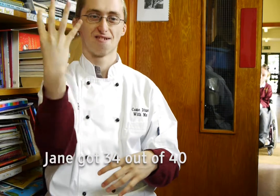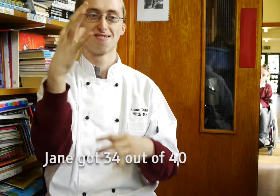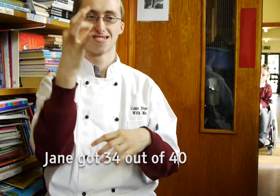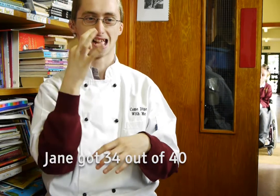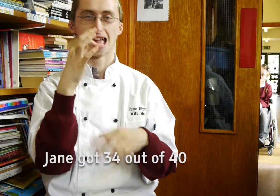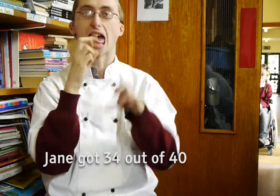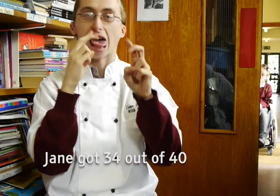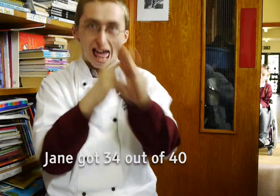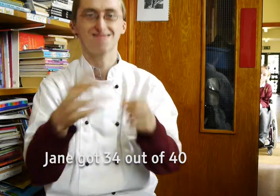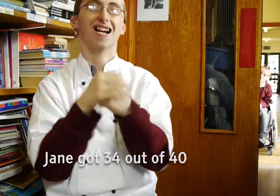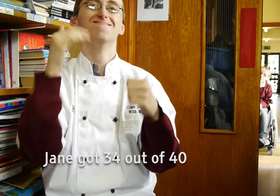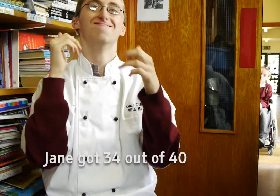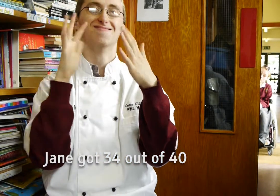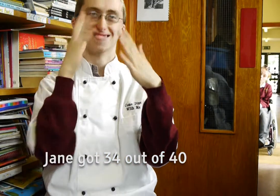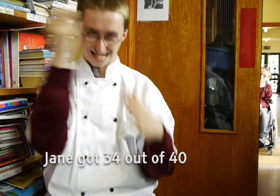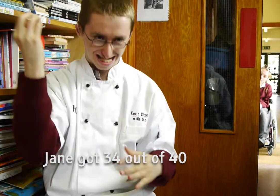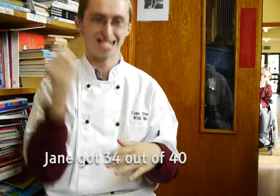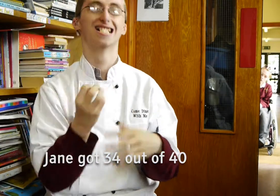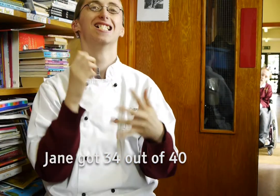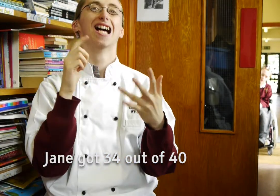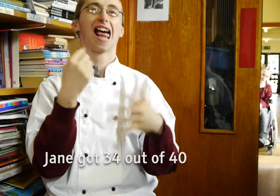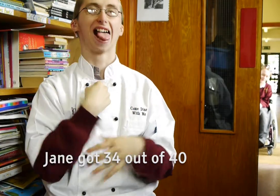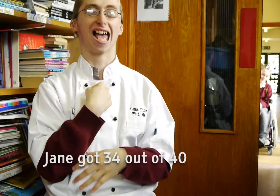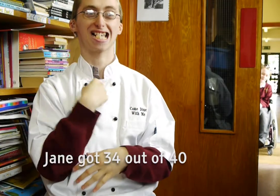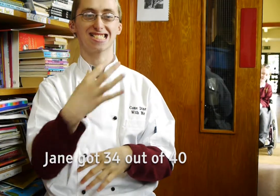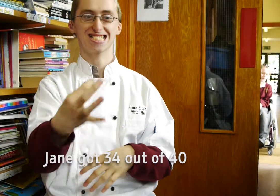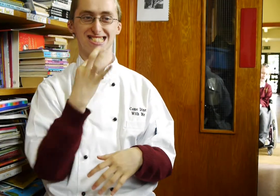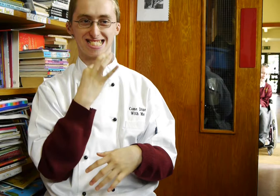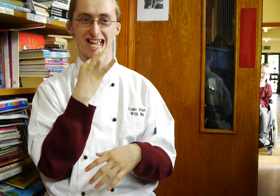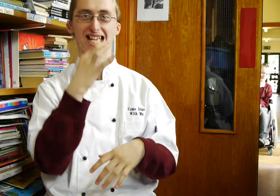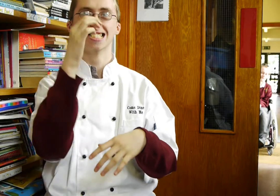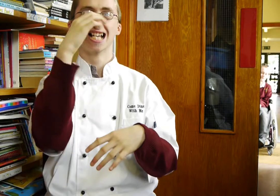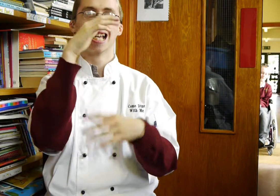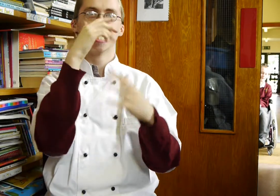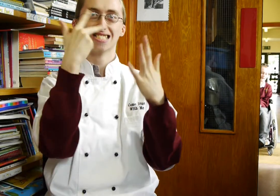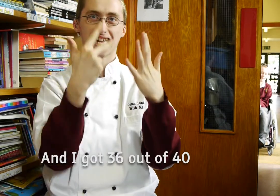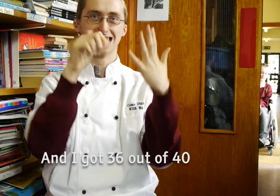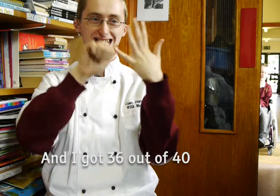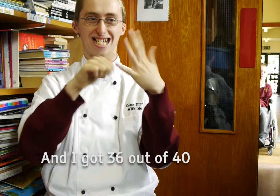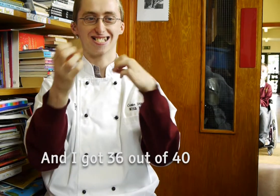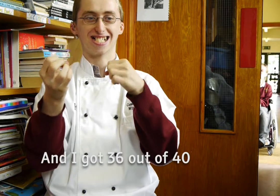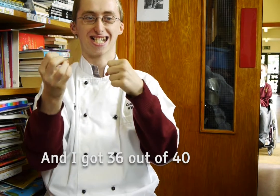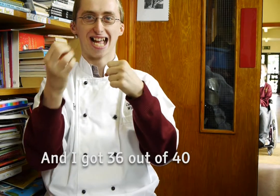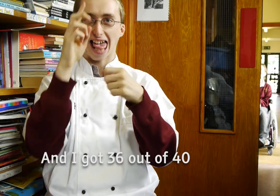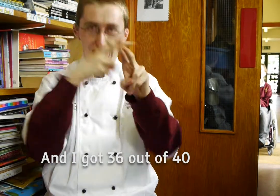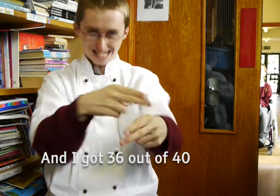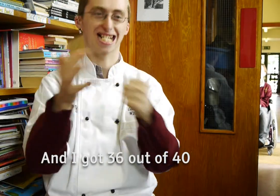Jane got 34 out of 40. And I got 36 out